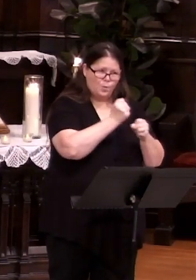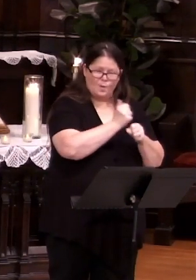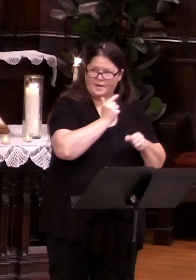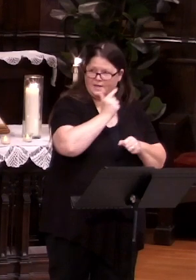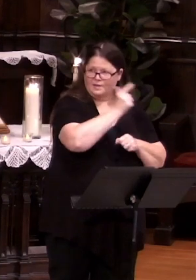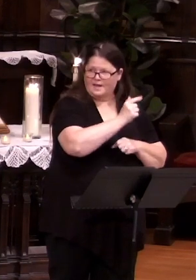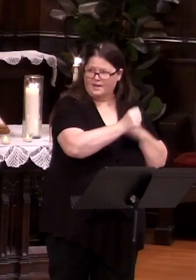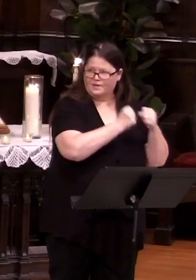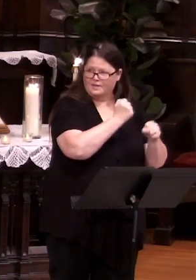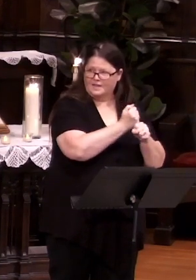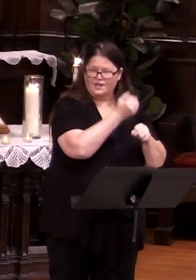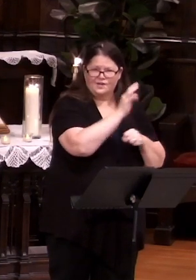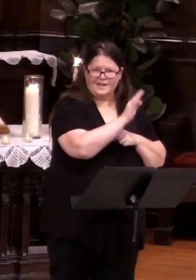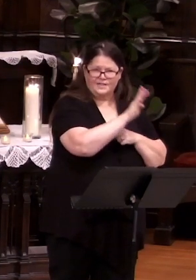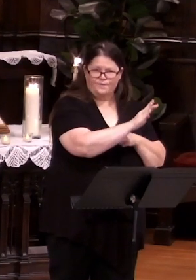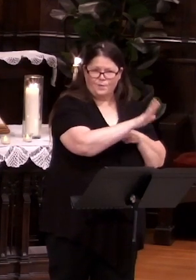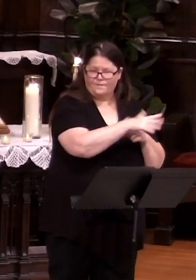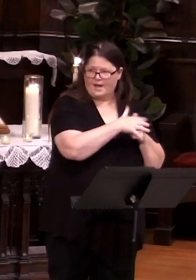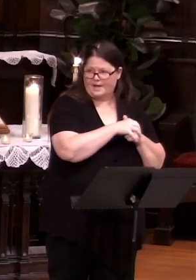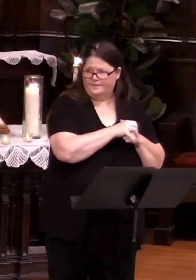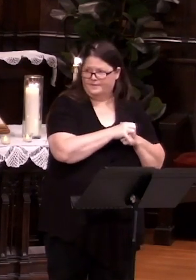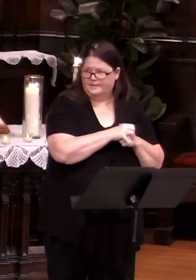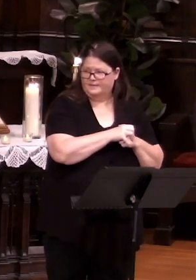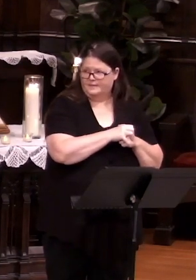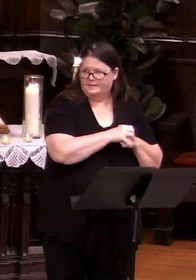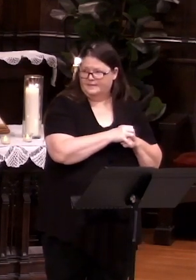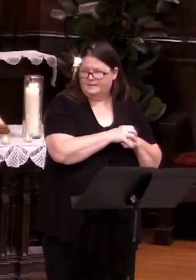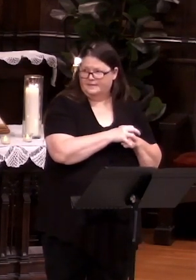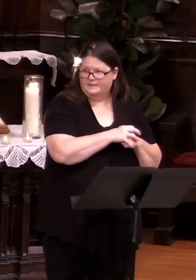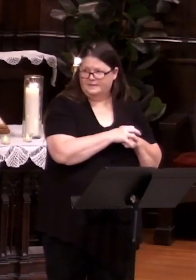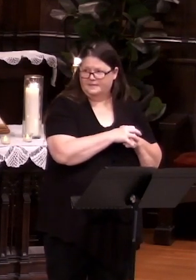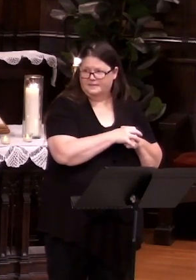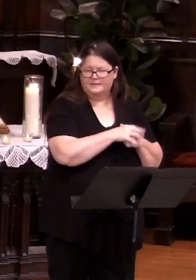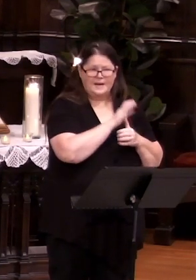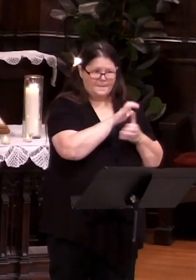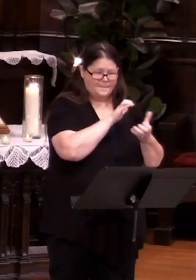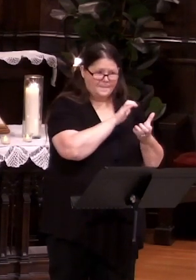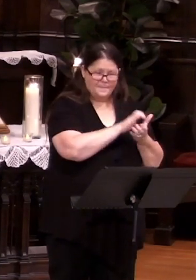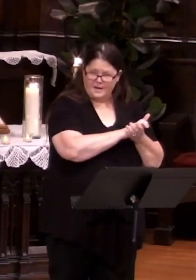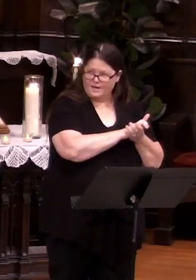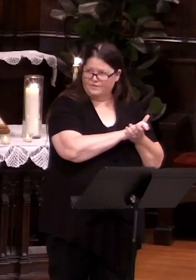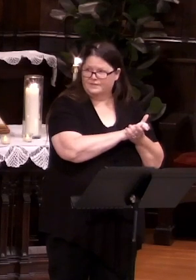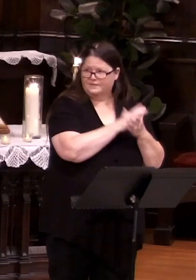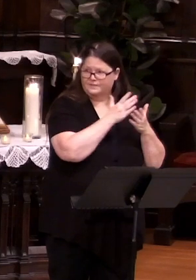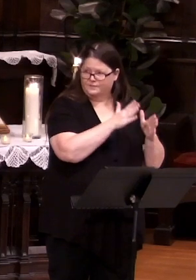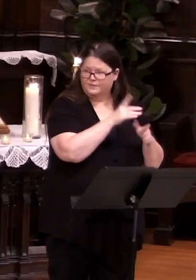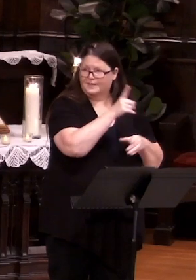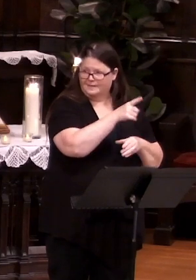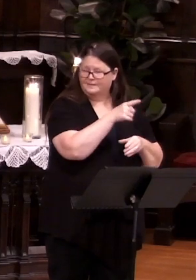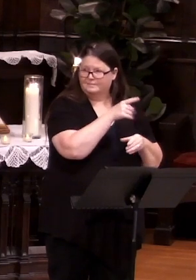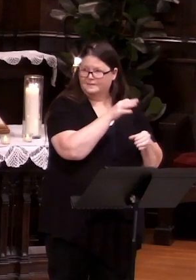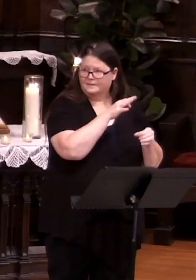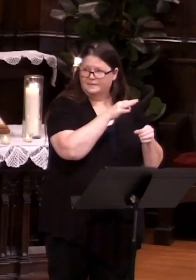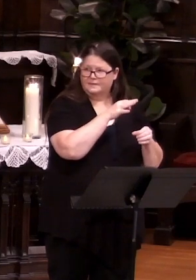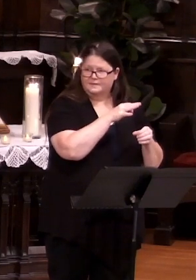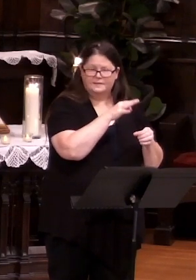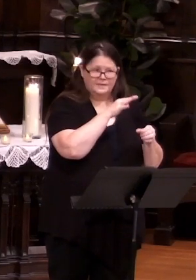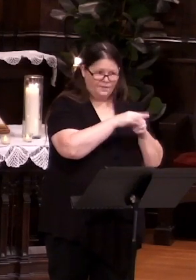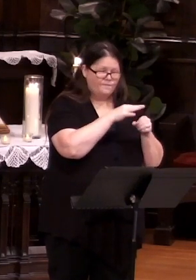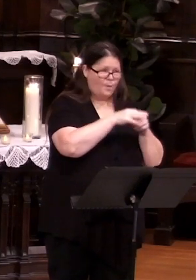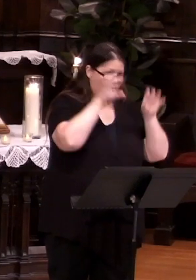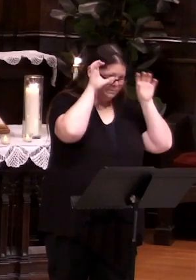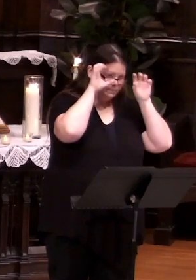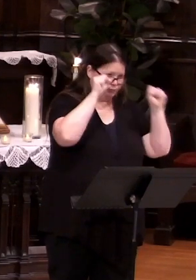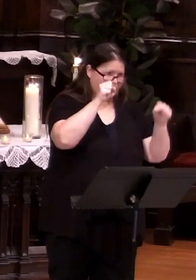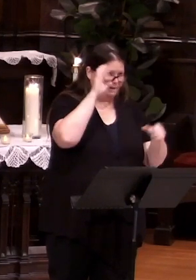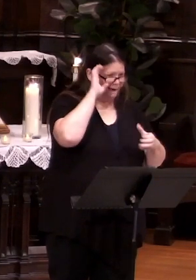in 1945. And soon after their marriage, Juan Perón was elected president of